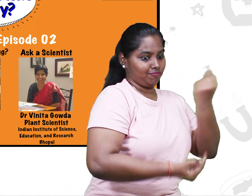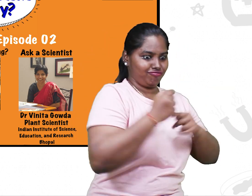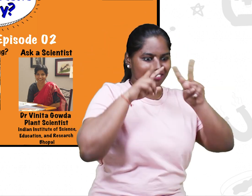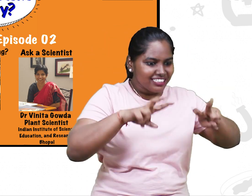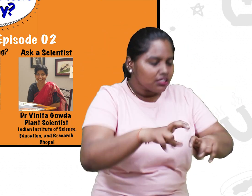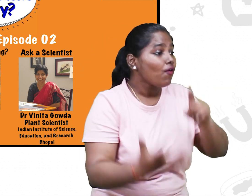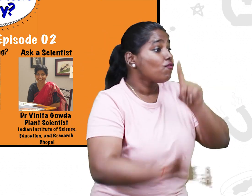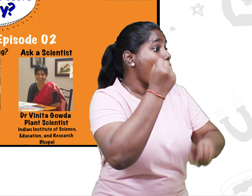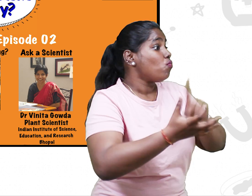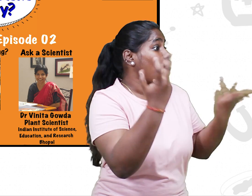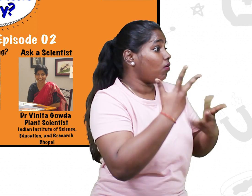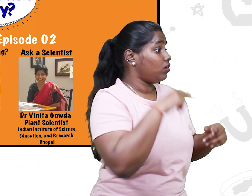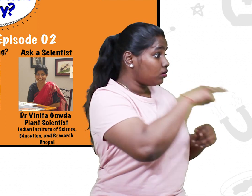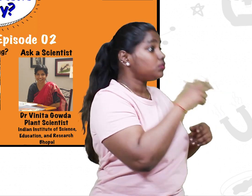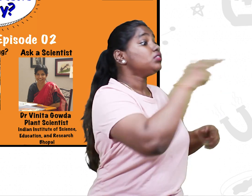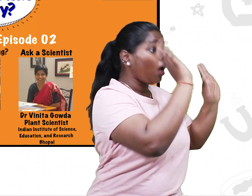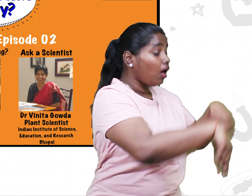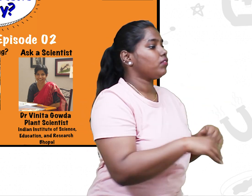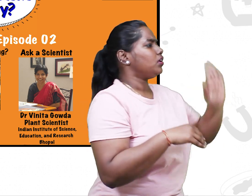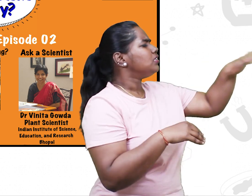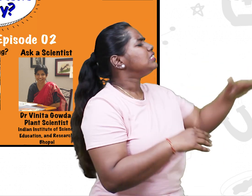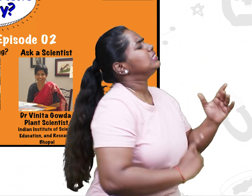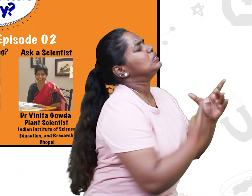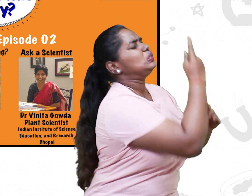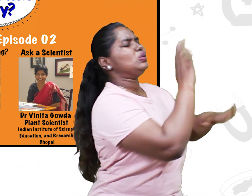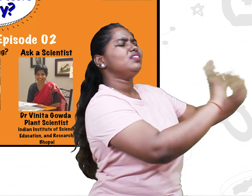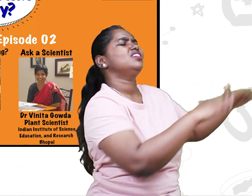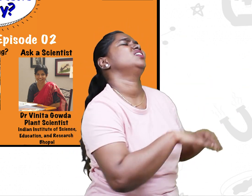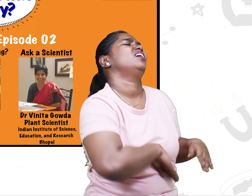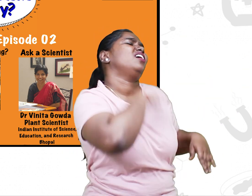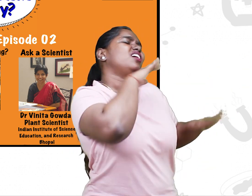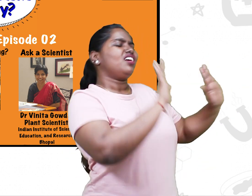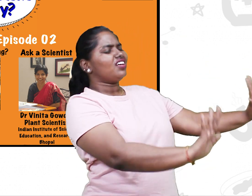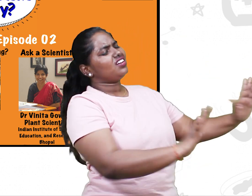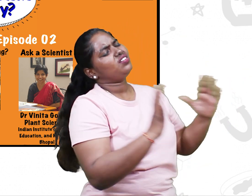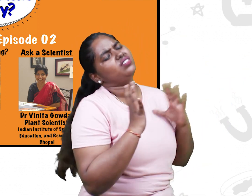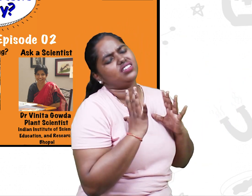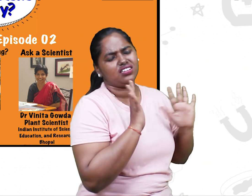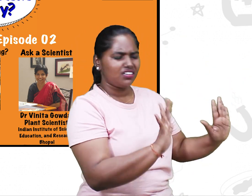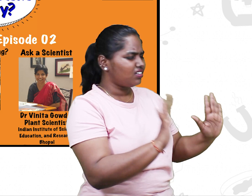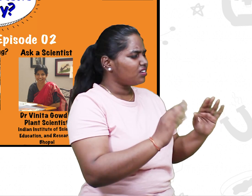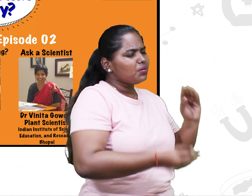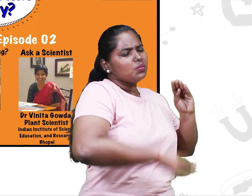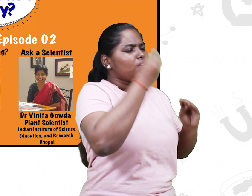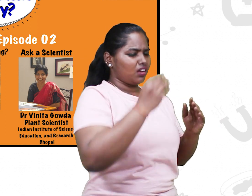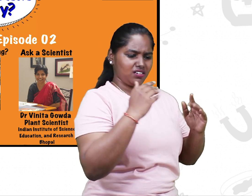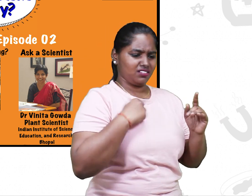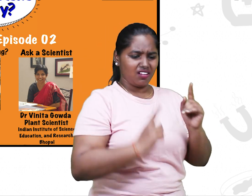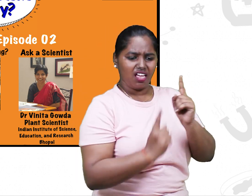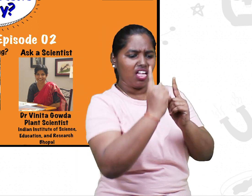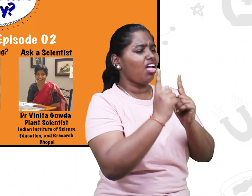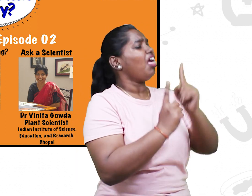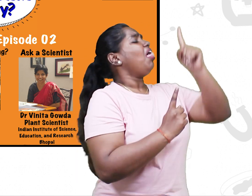found messengers that tell their meristems to stop growing in height when they think, we can never bypass this